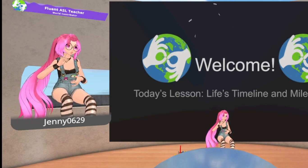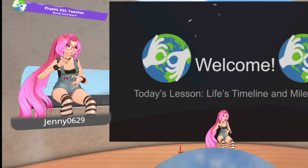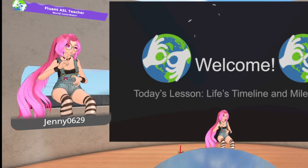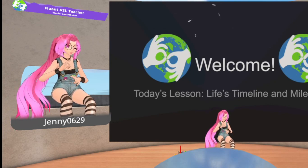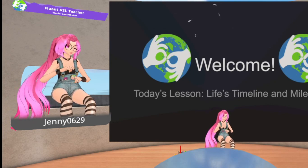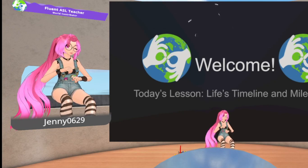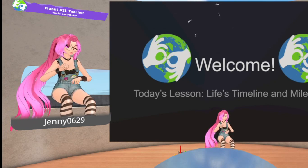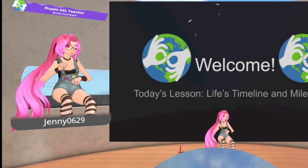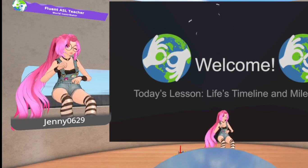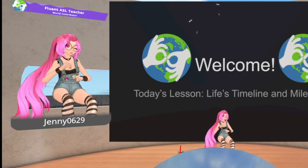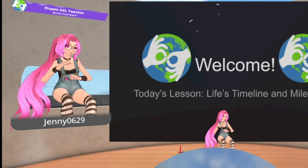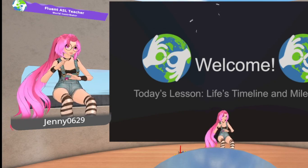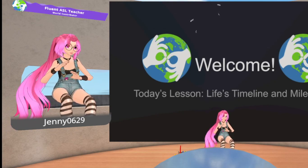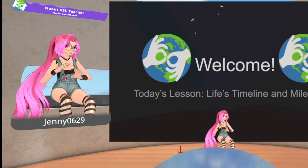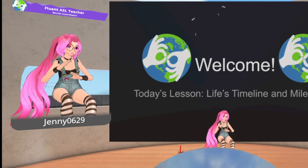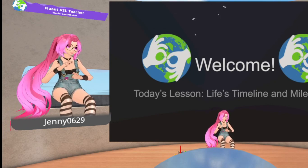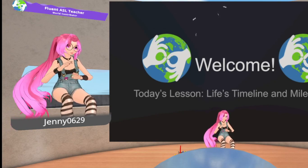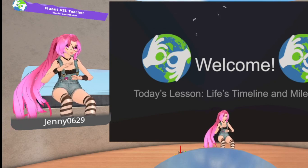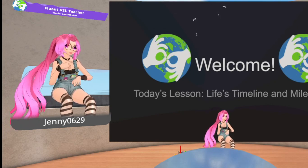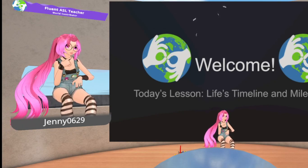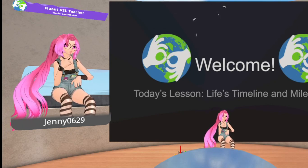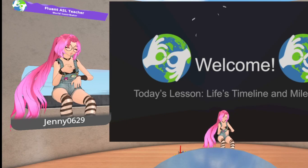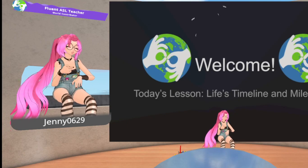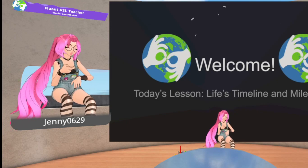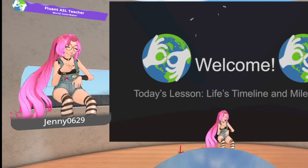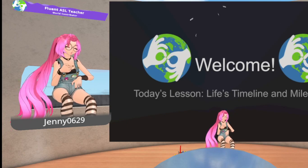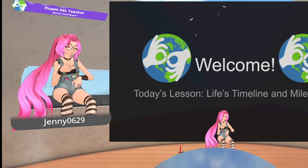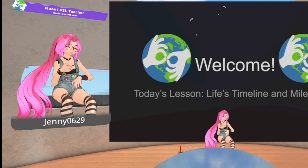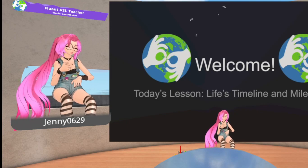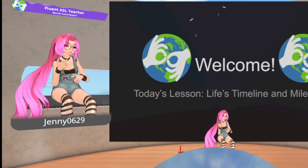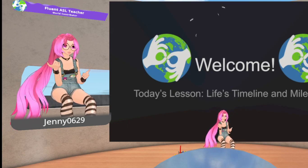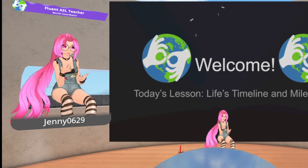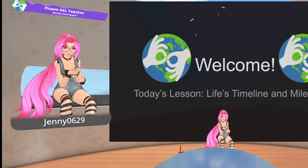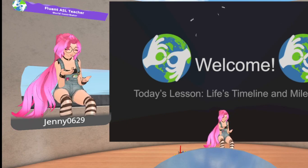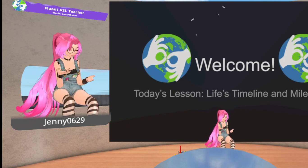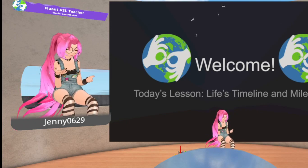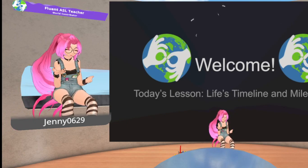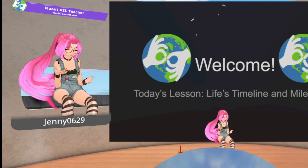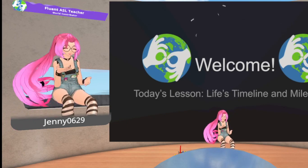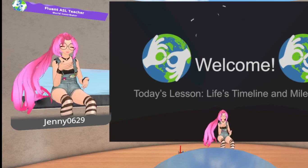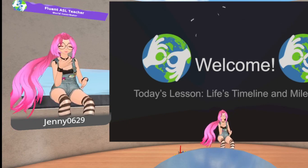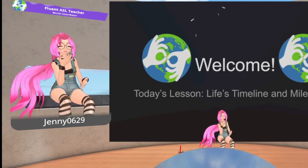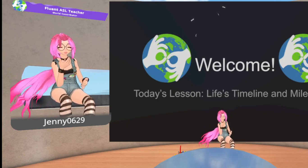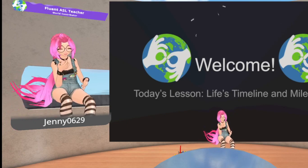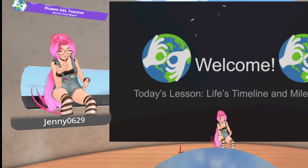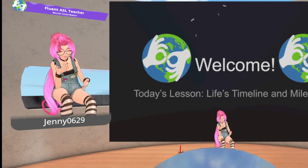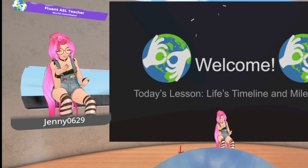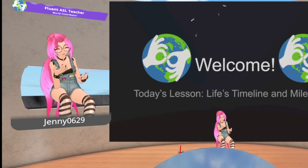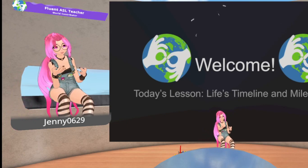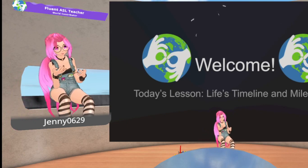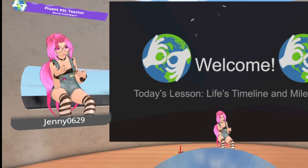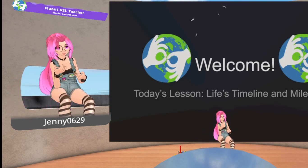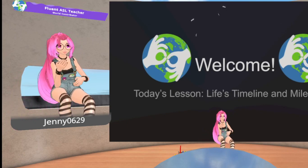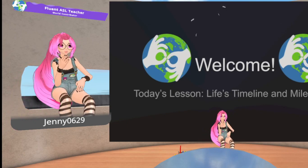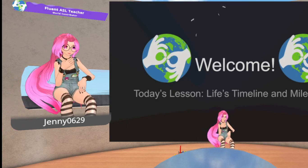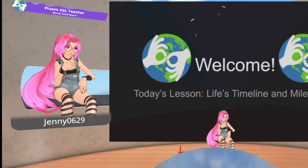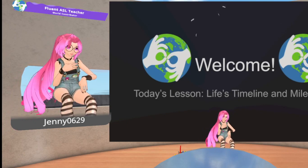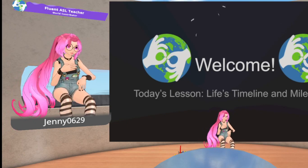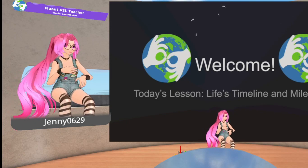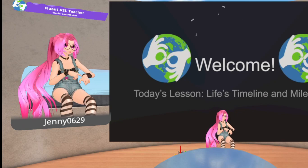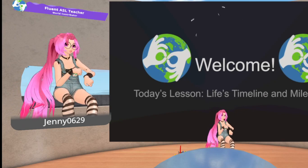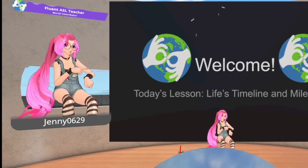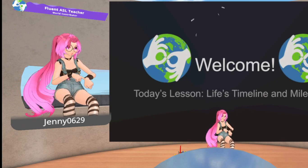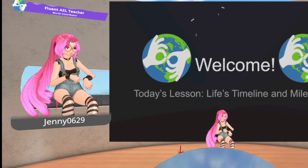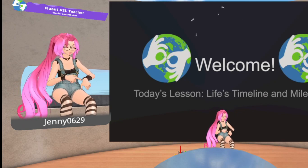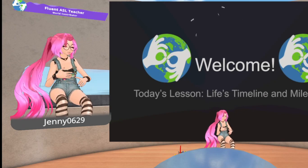deaf person about their toilet troubles because they're going to tell you everything. They're going to tell you the color, the texture, the